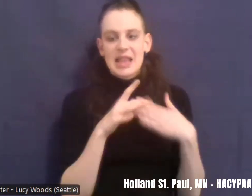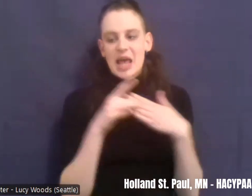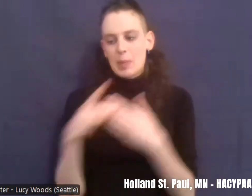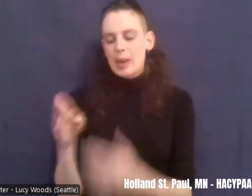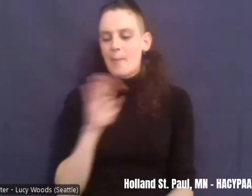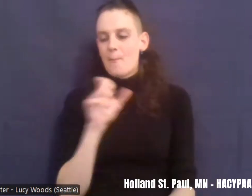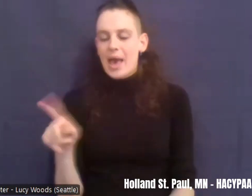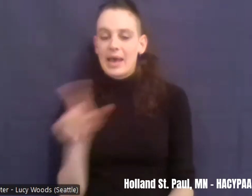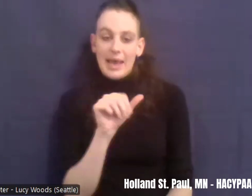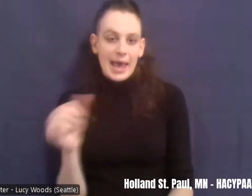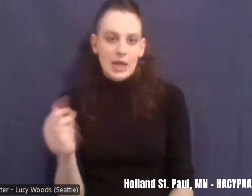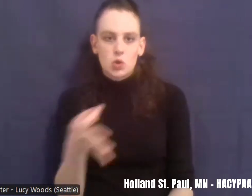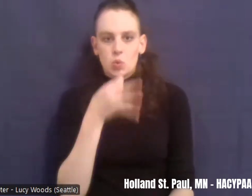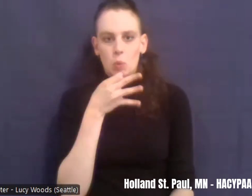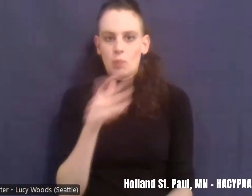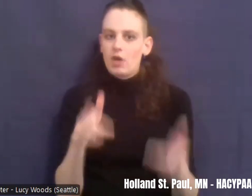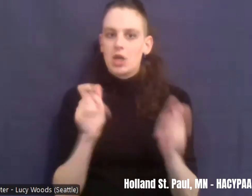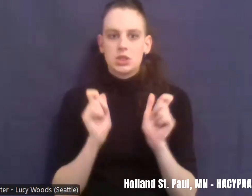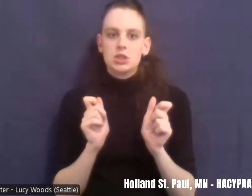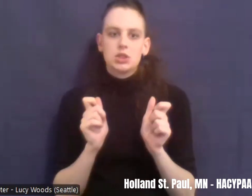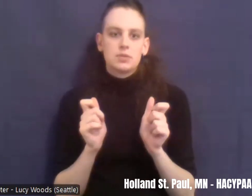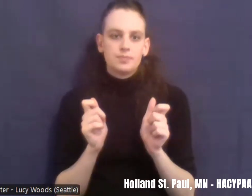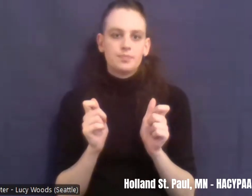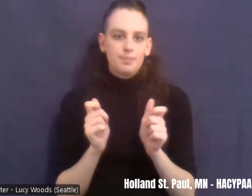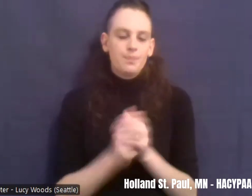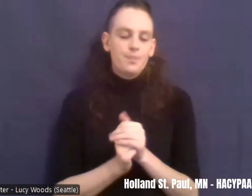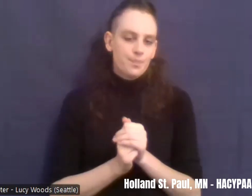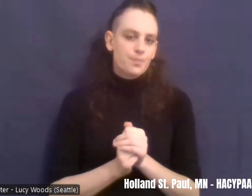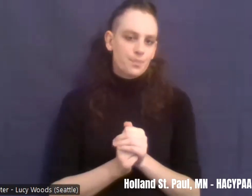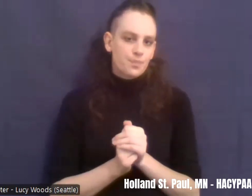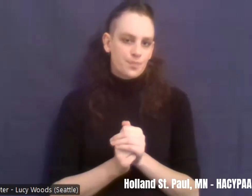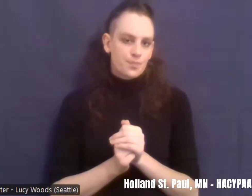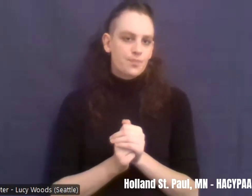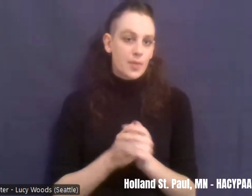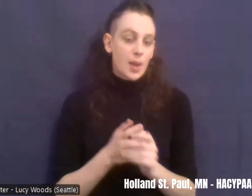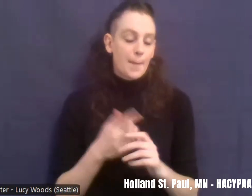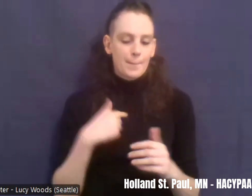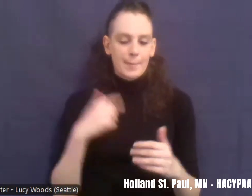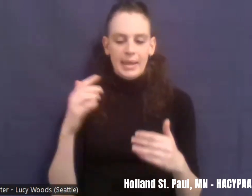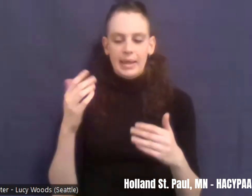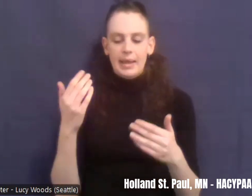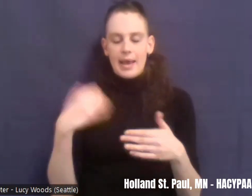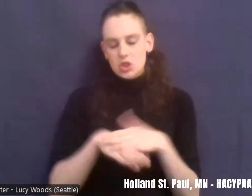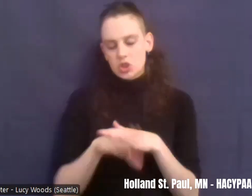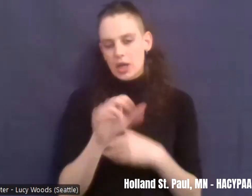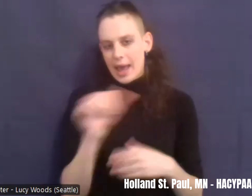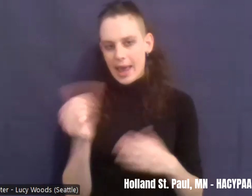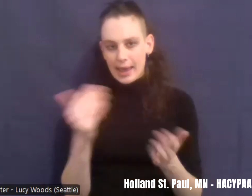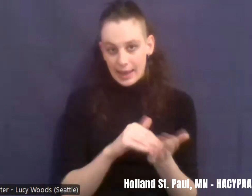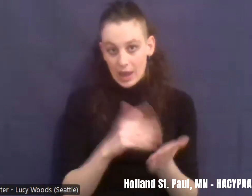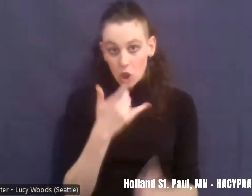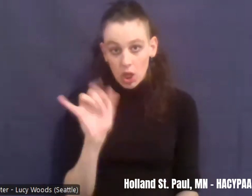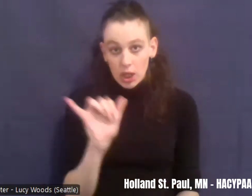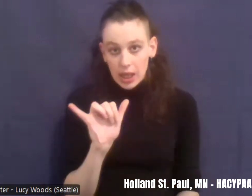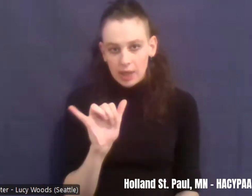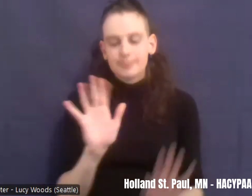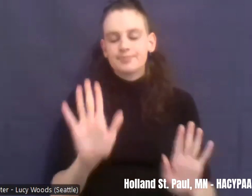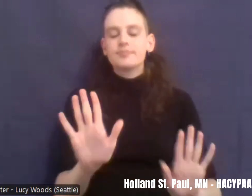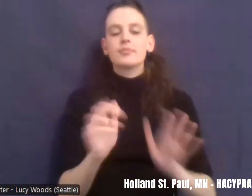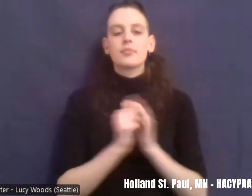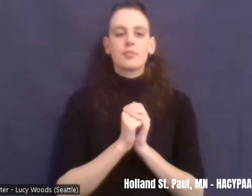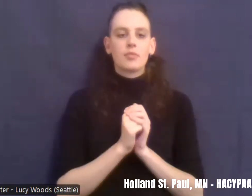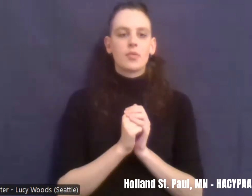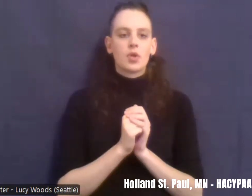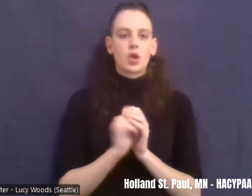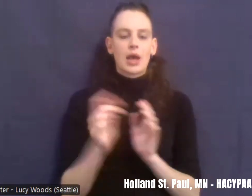lot sooner. But what me coming back to the rooms looked like was, well, first of all, I like need to preface that I like moved